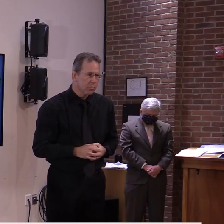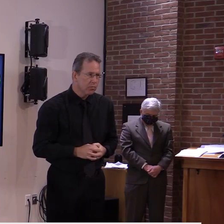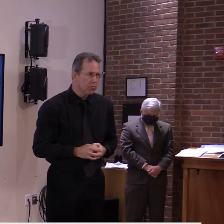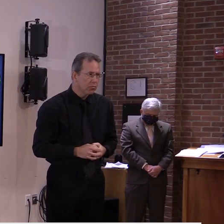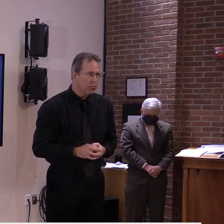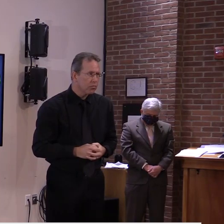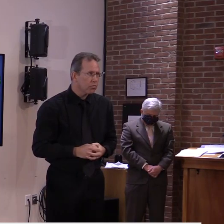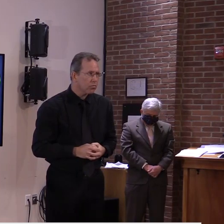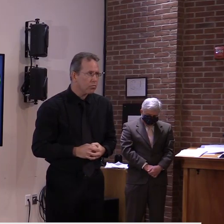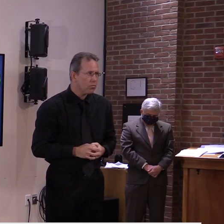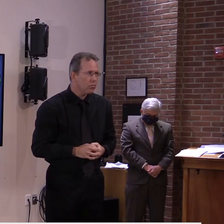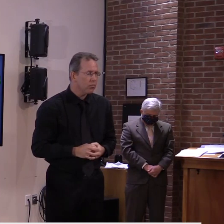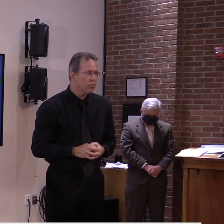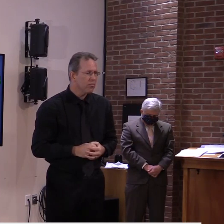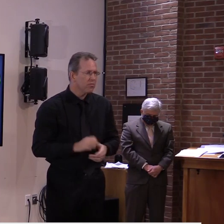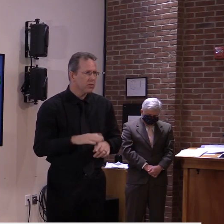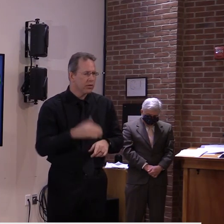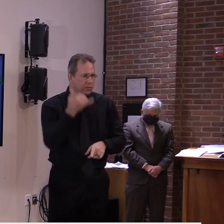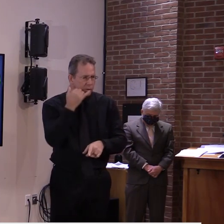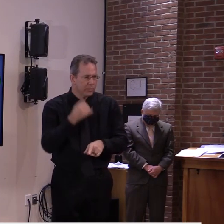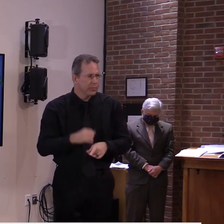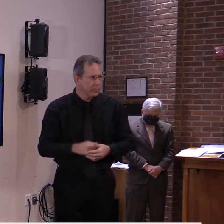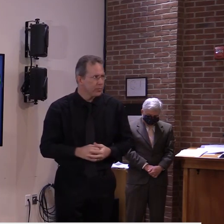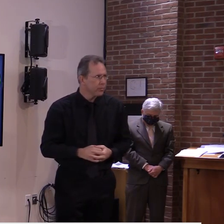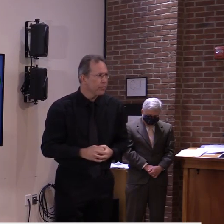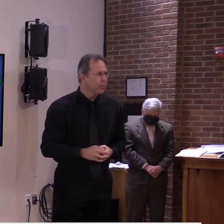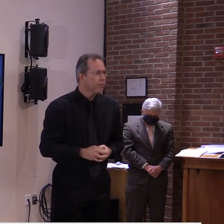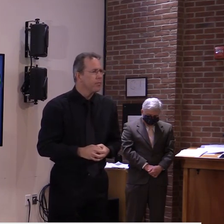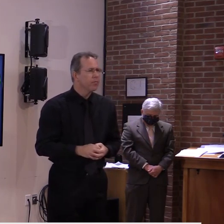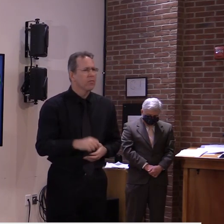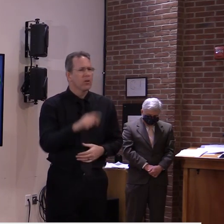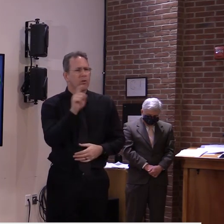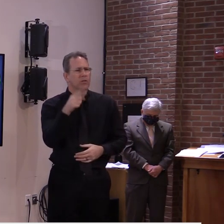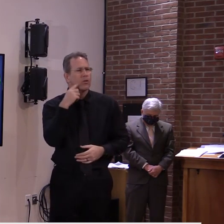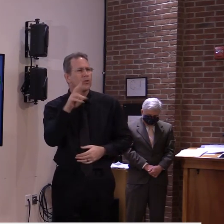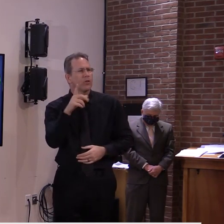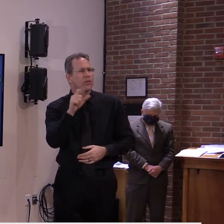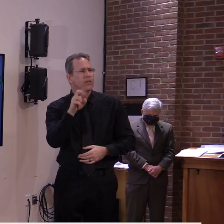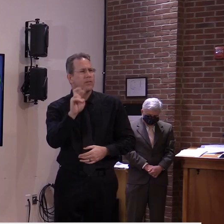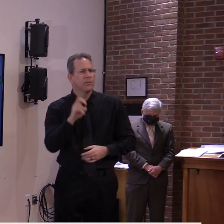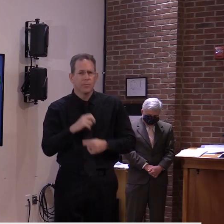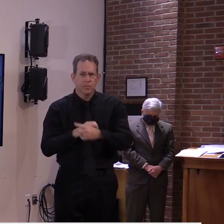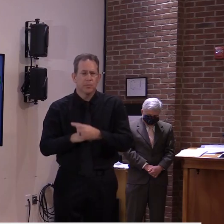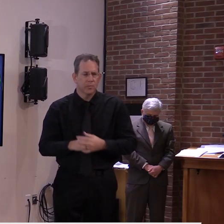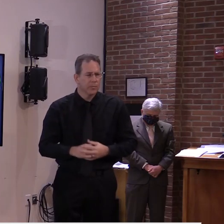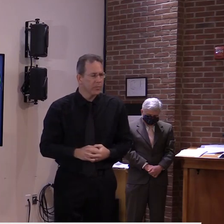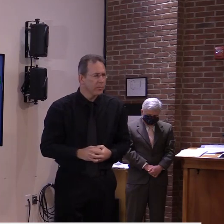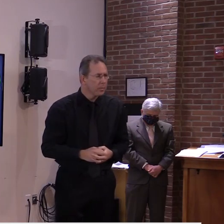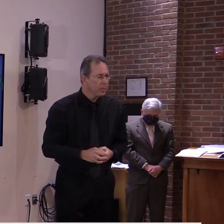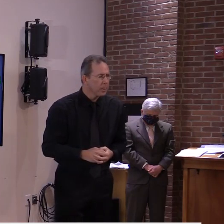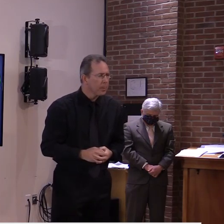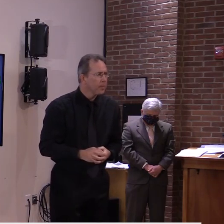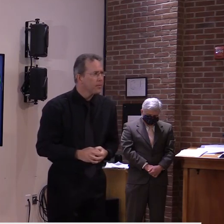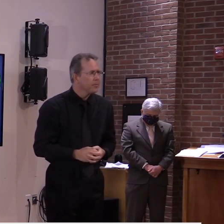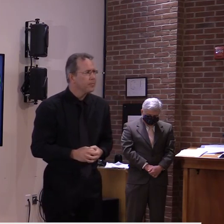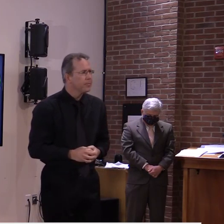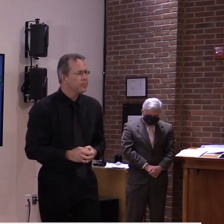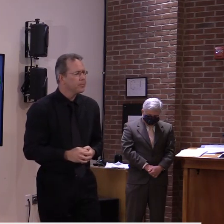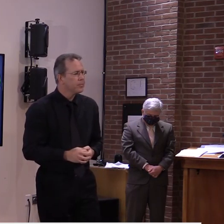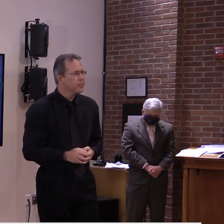I believe my question is for Dr. Levine. I was wondering, is there a